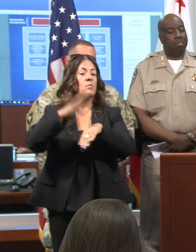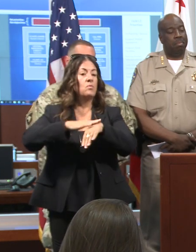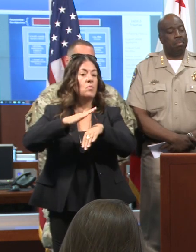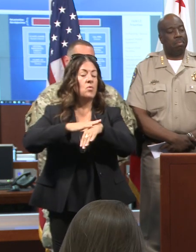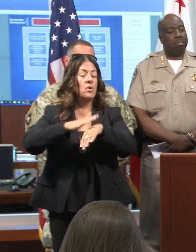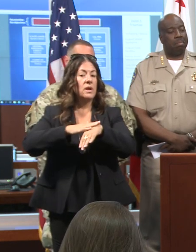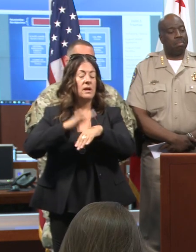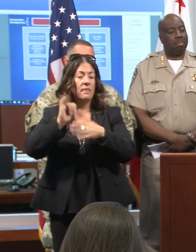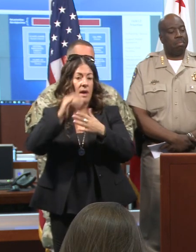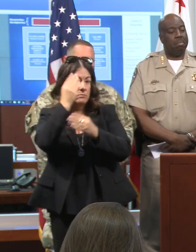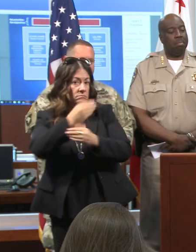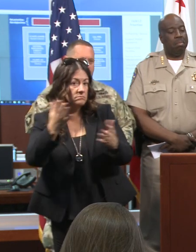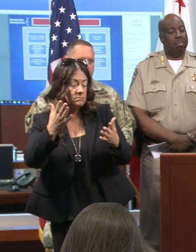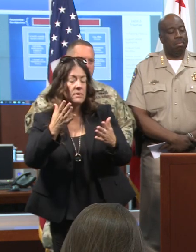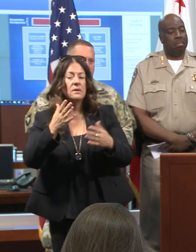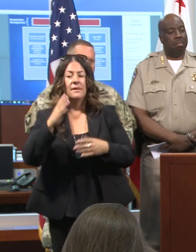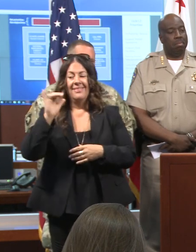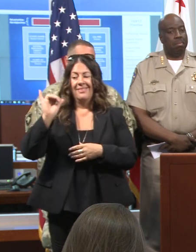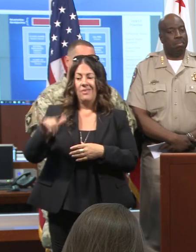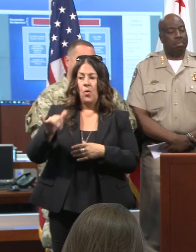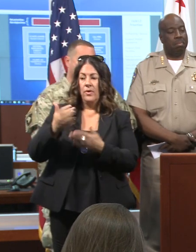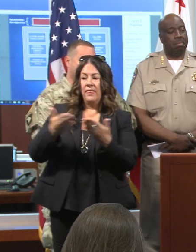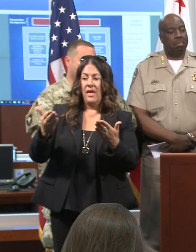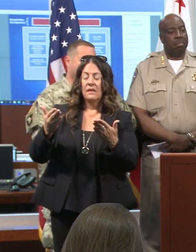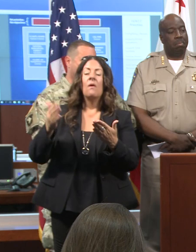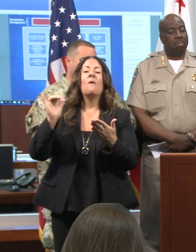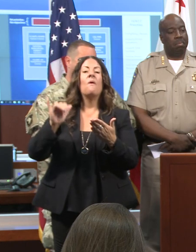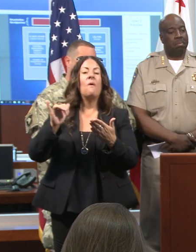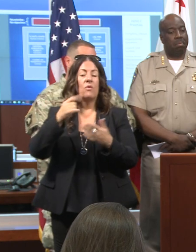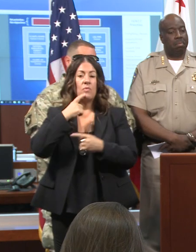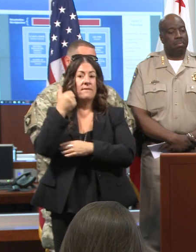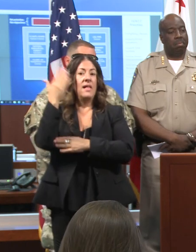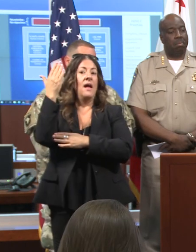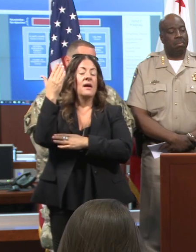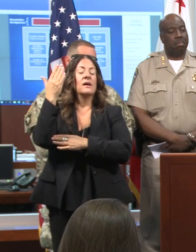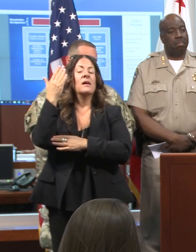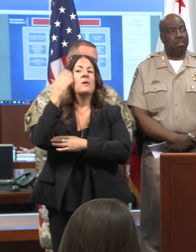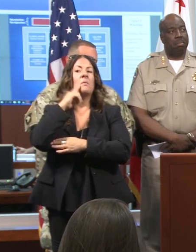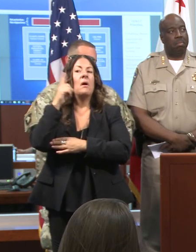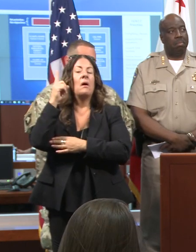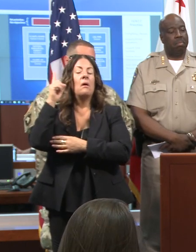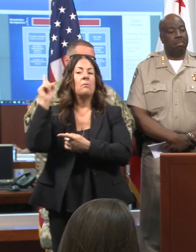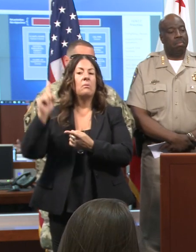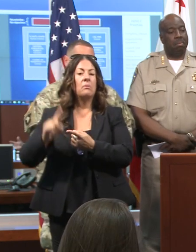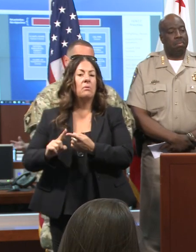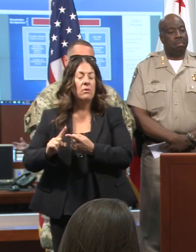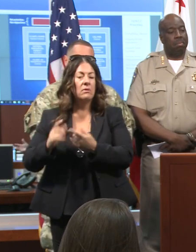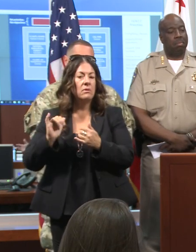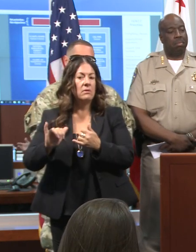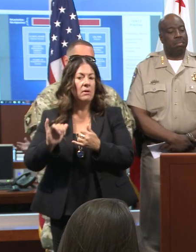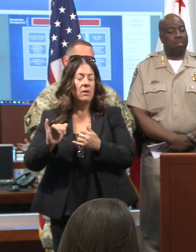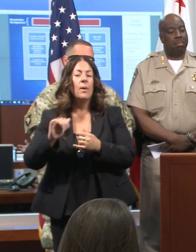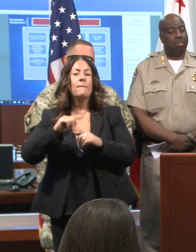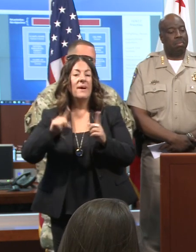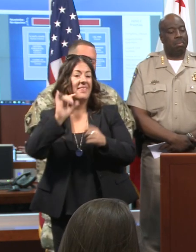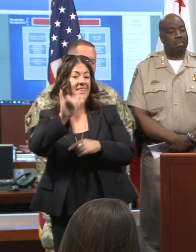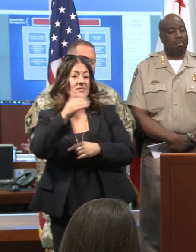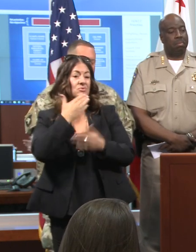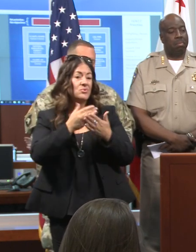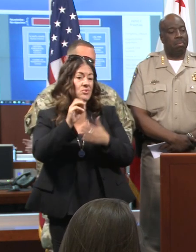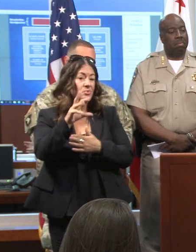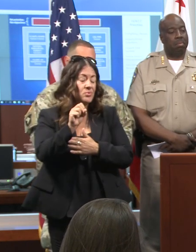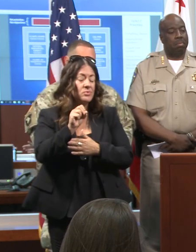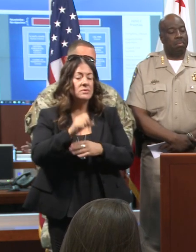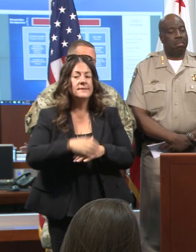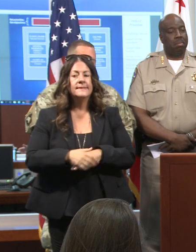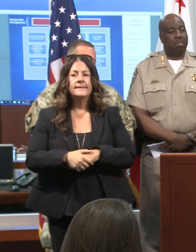were issued have all expired this morning or will expire here shortly throughout the state. That is good news, but